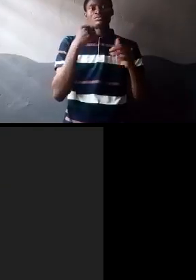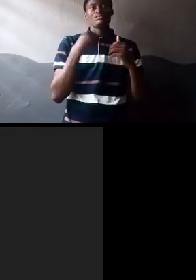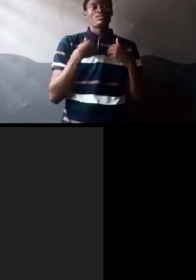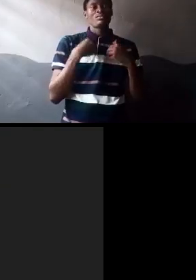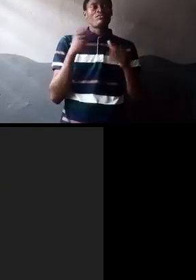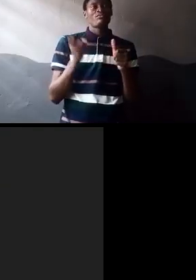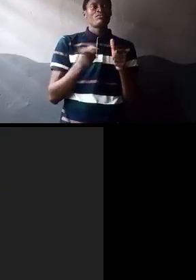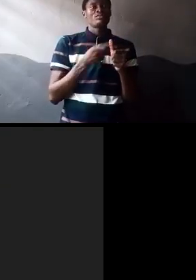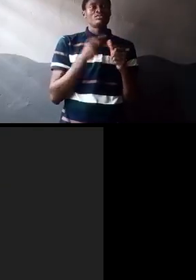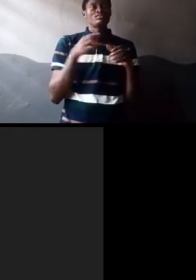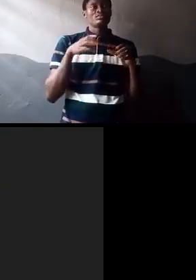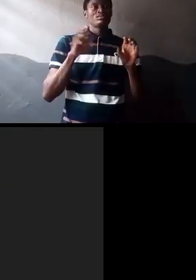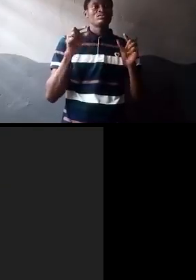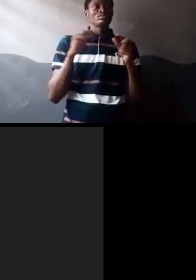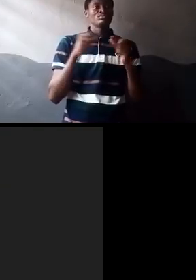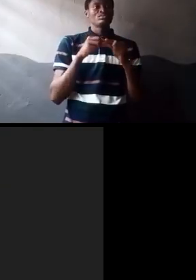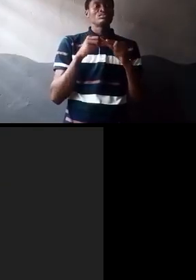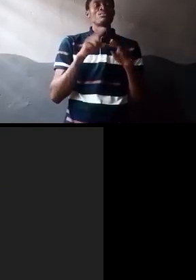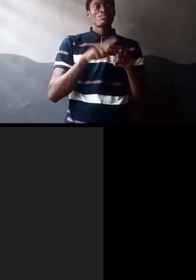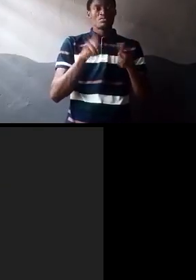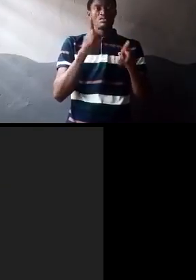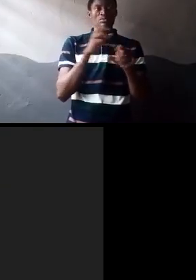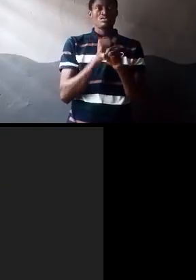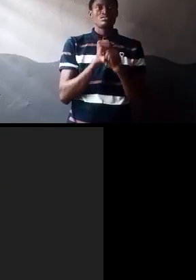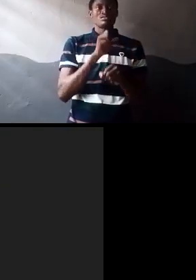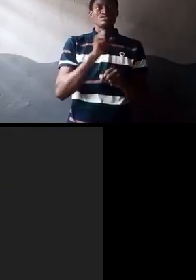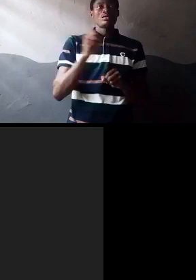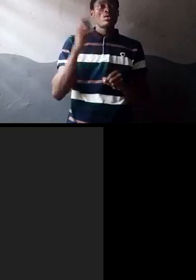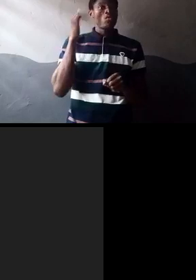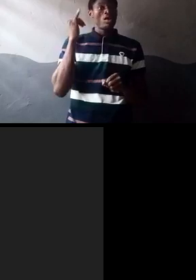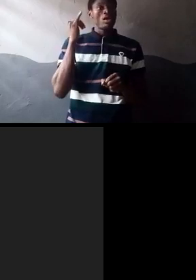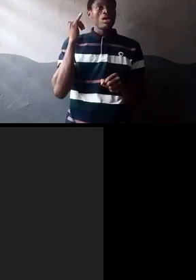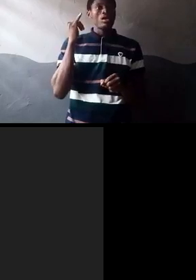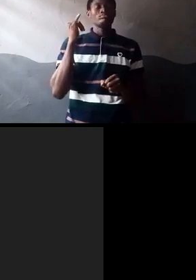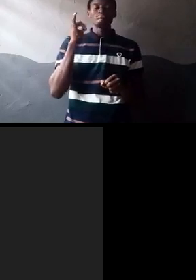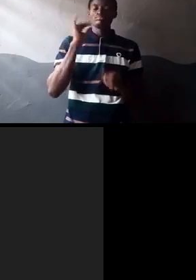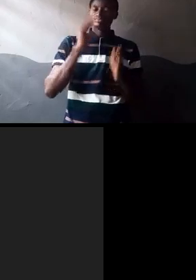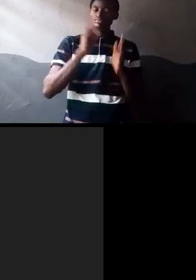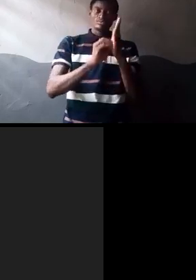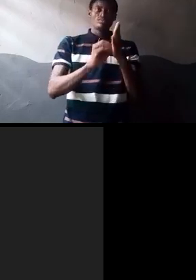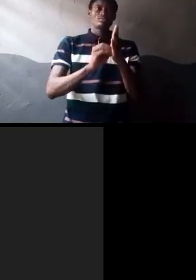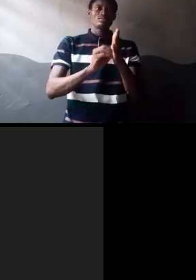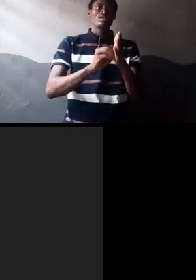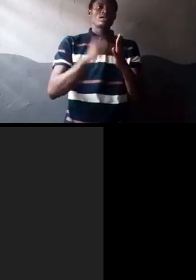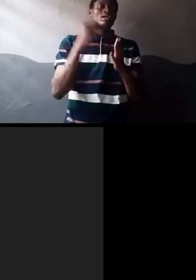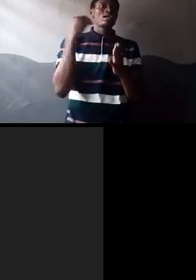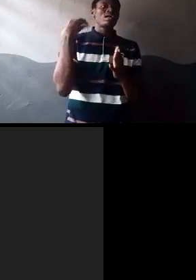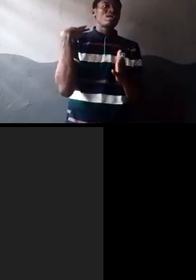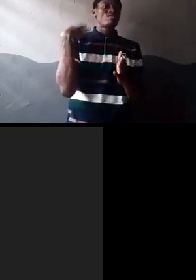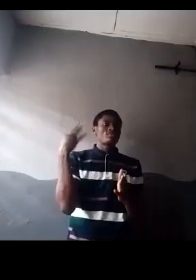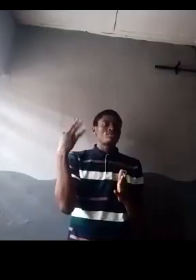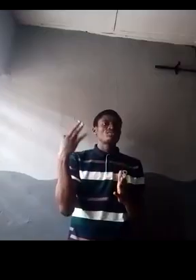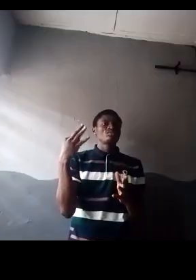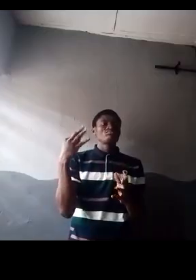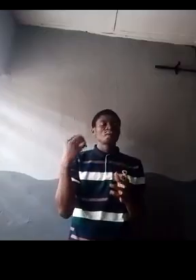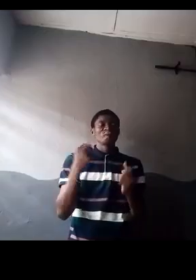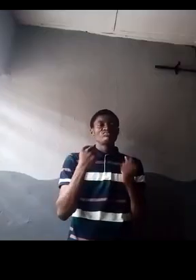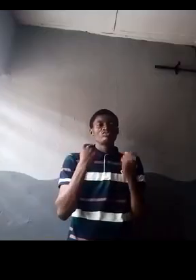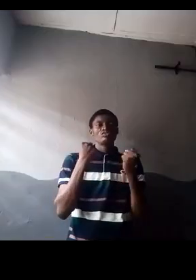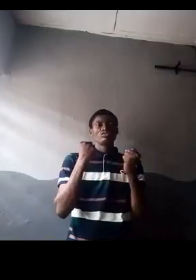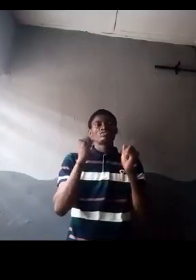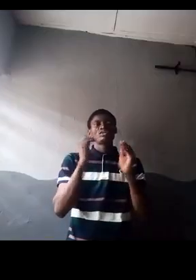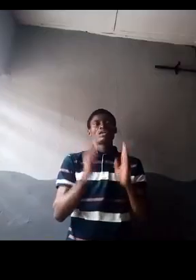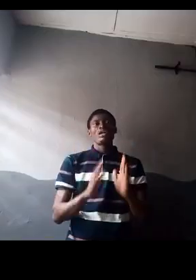is because my application was stronger than probably the strength of